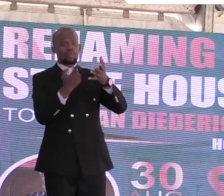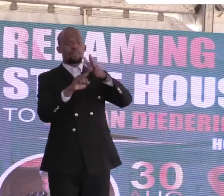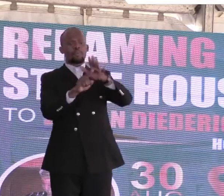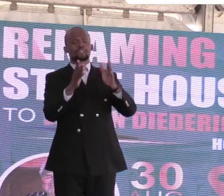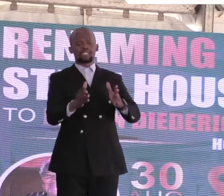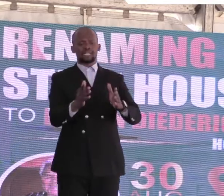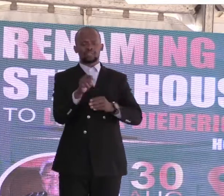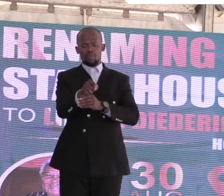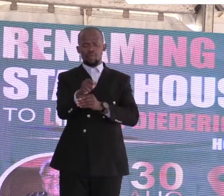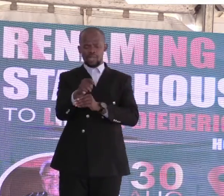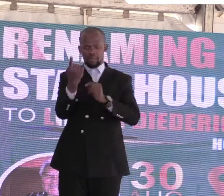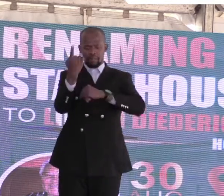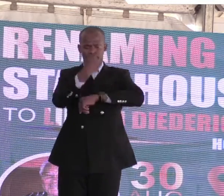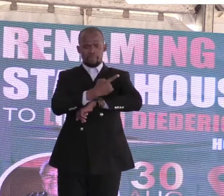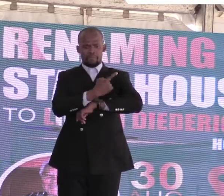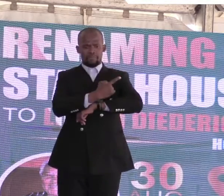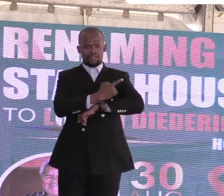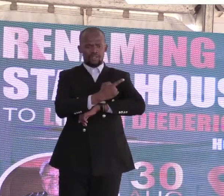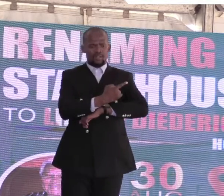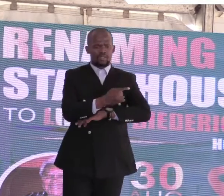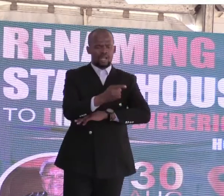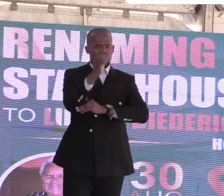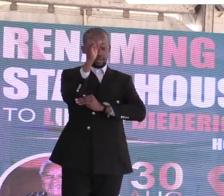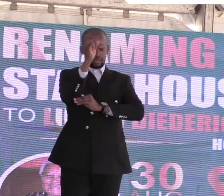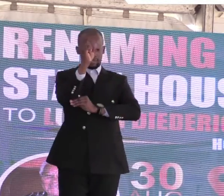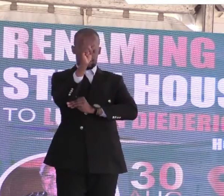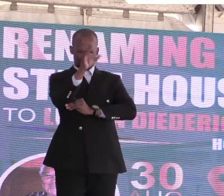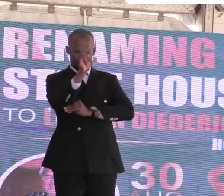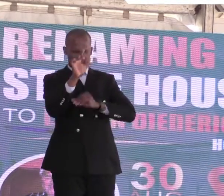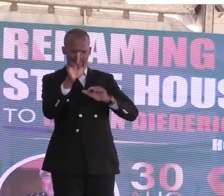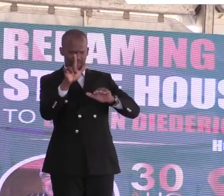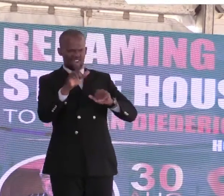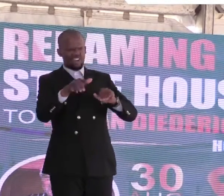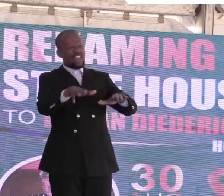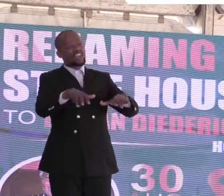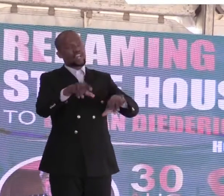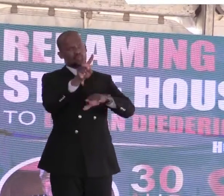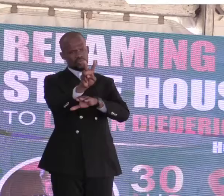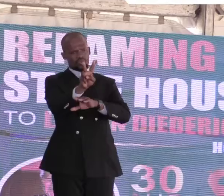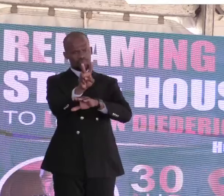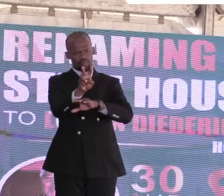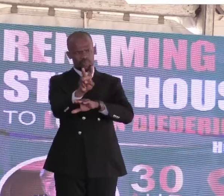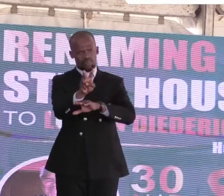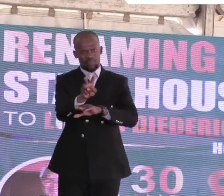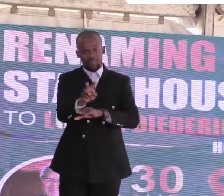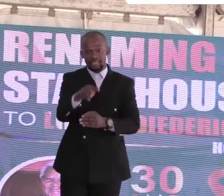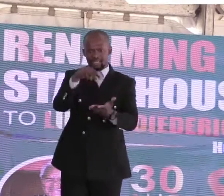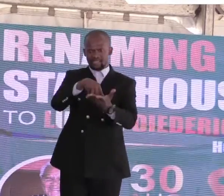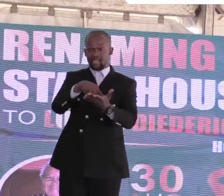fateful day of September the 7th in 1992 were standing on the gates of this